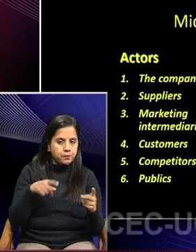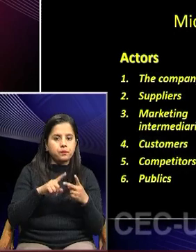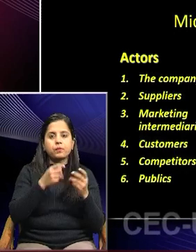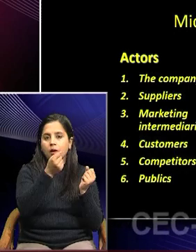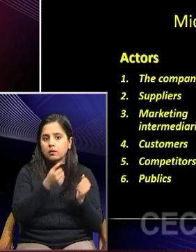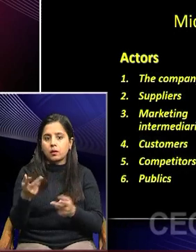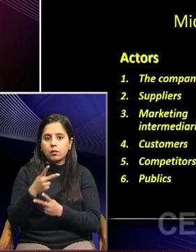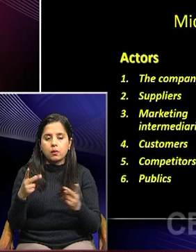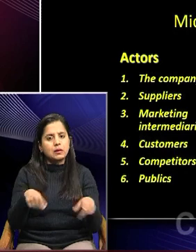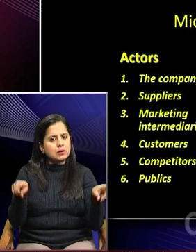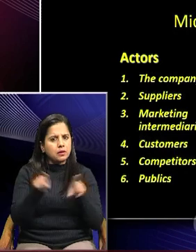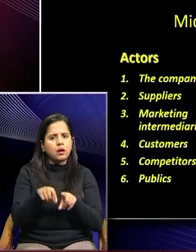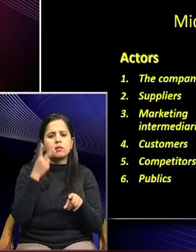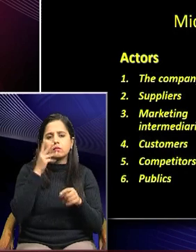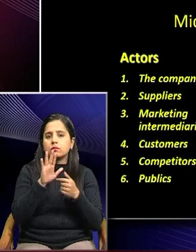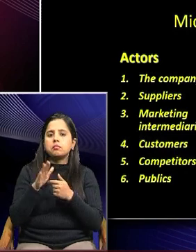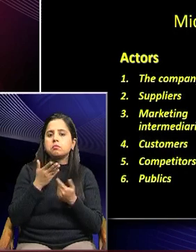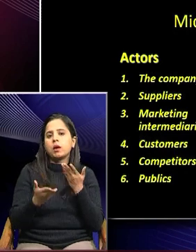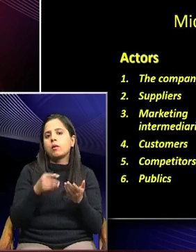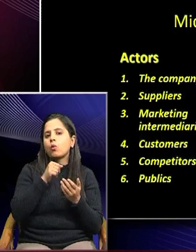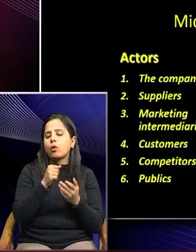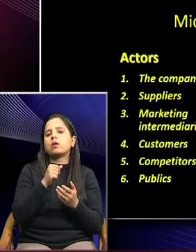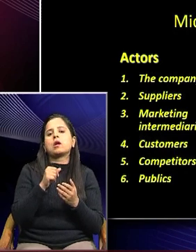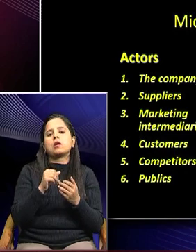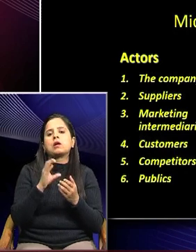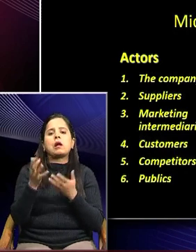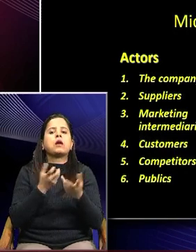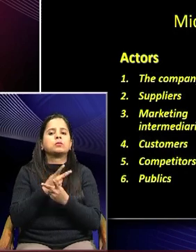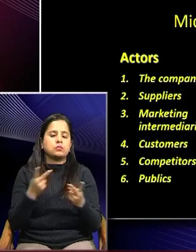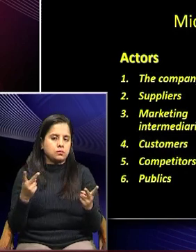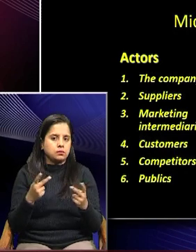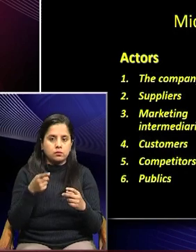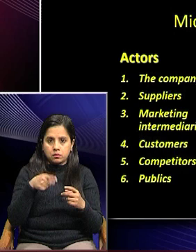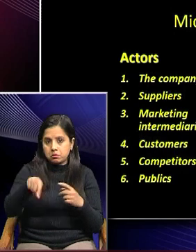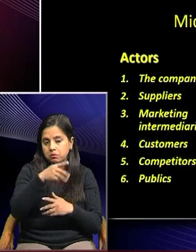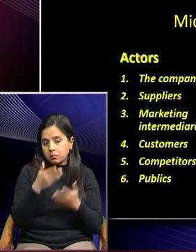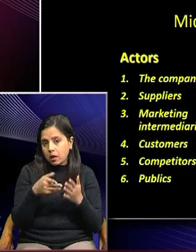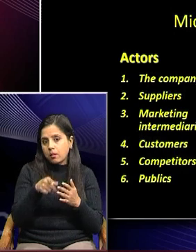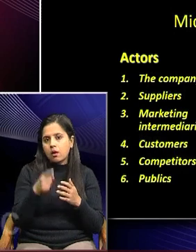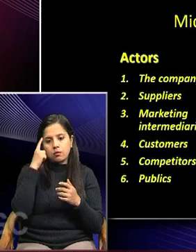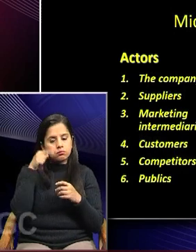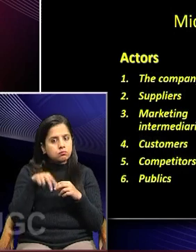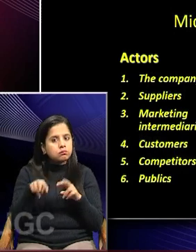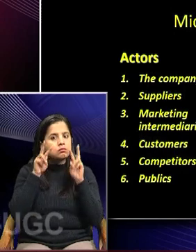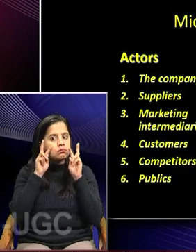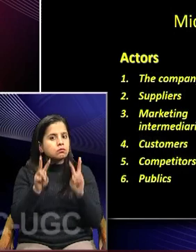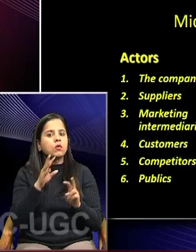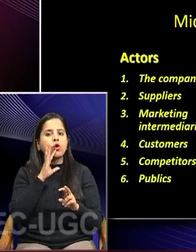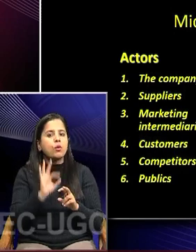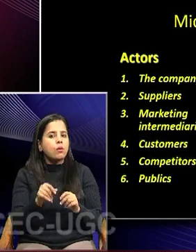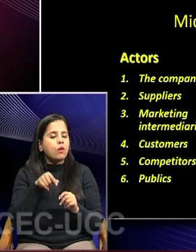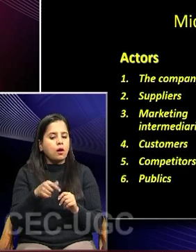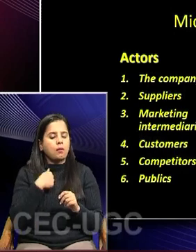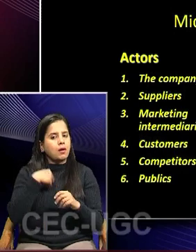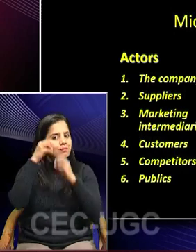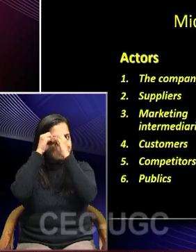supply, the same image would actually go to my customer. So they are going to be the image, the real image builders of